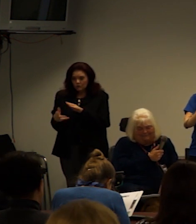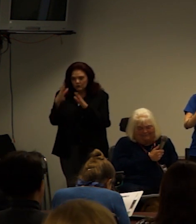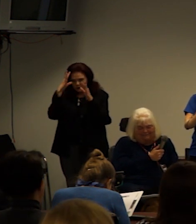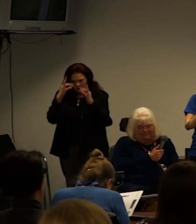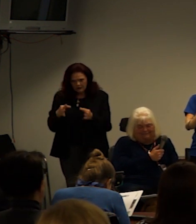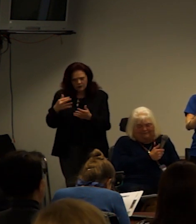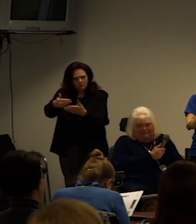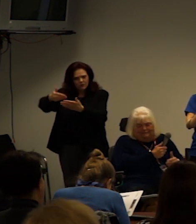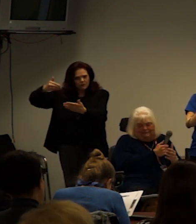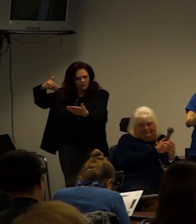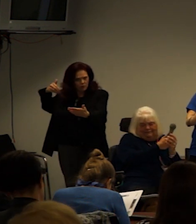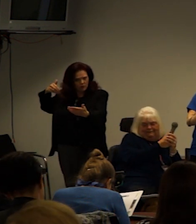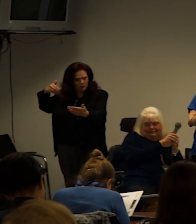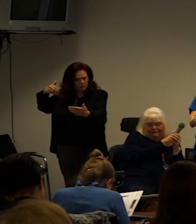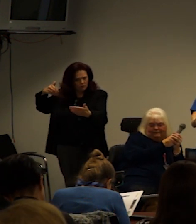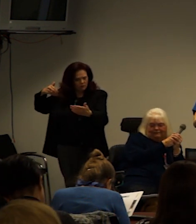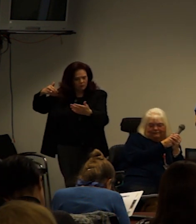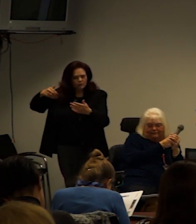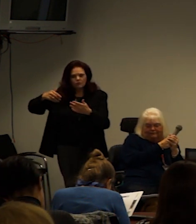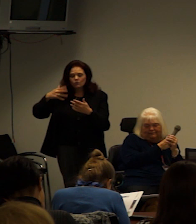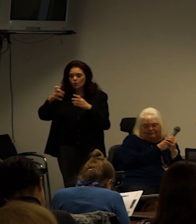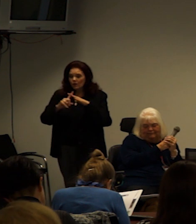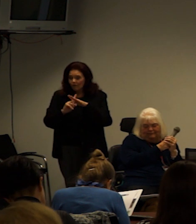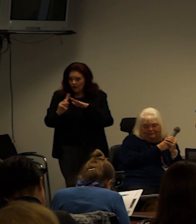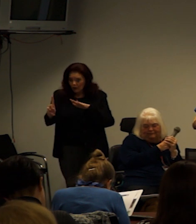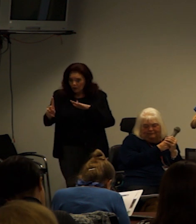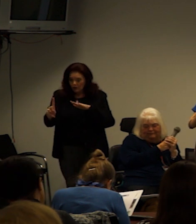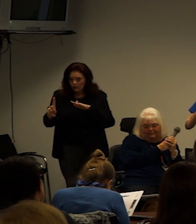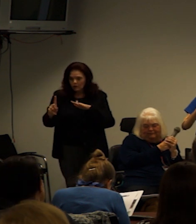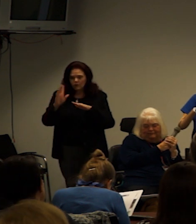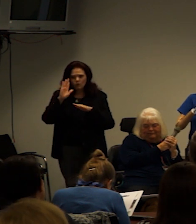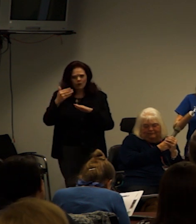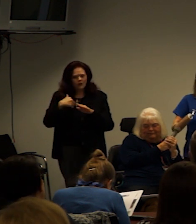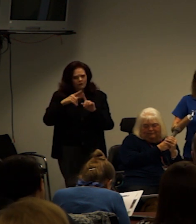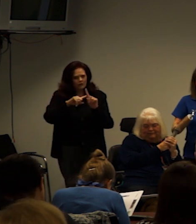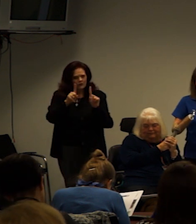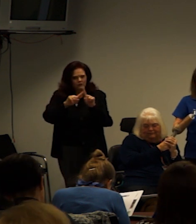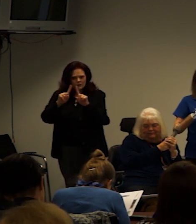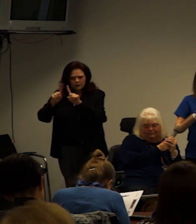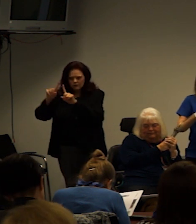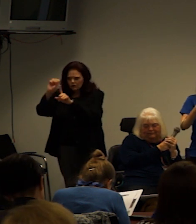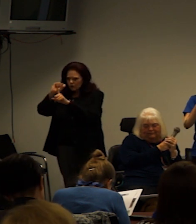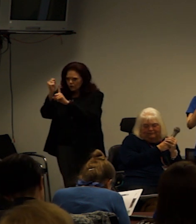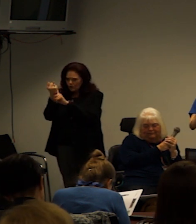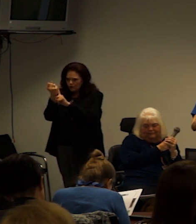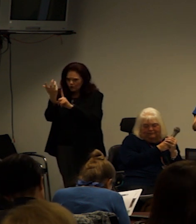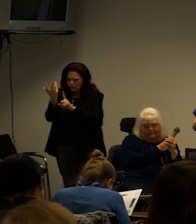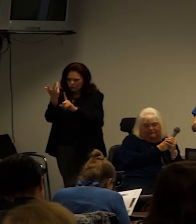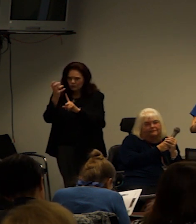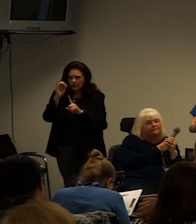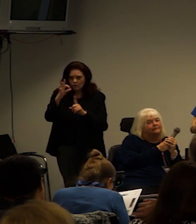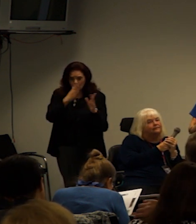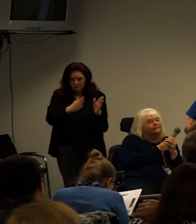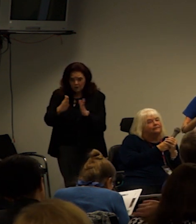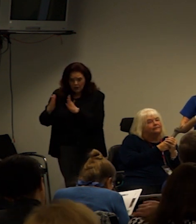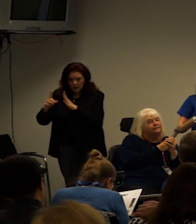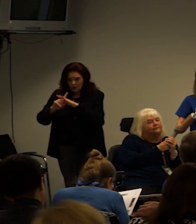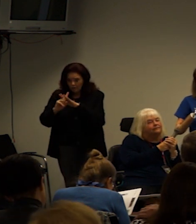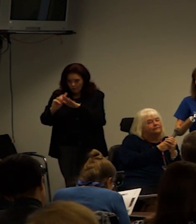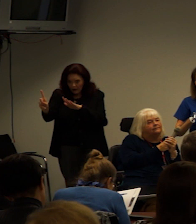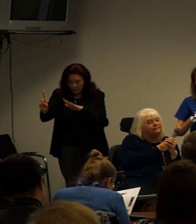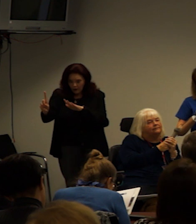Decide ahead of time if you need to evacuate. There's going to be different circumstances. But if you plan to